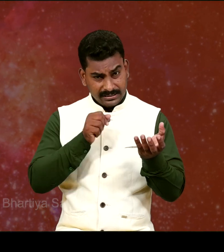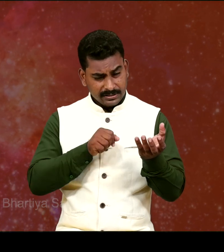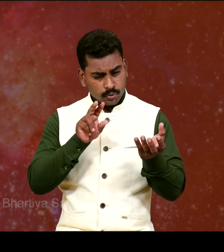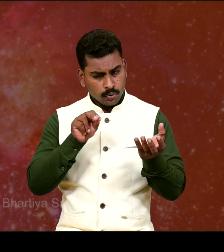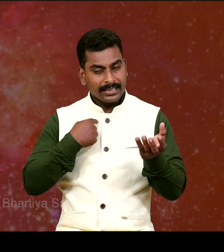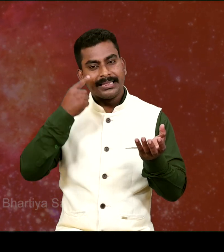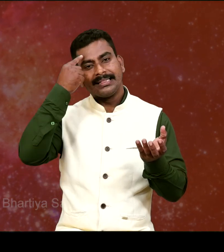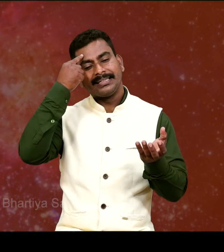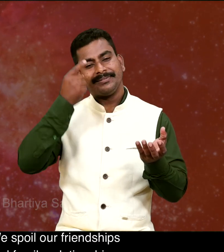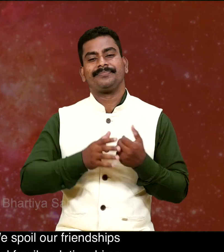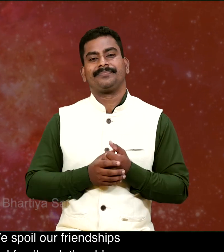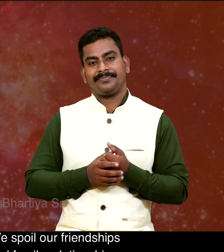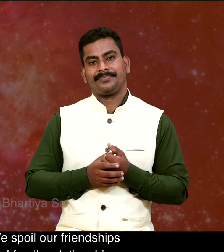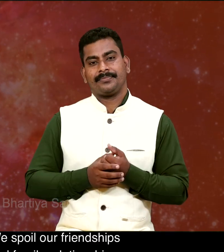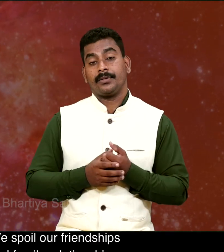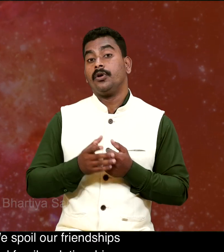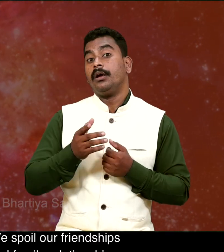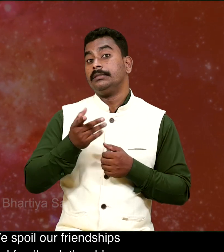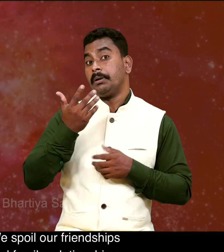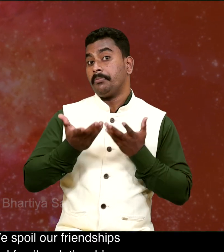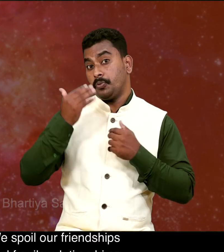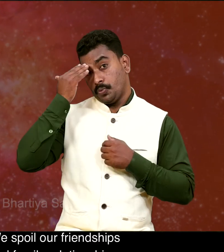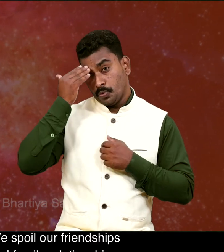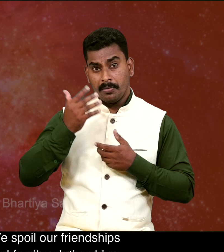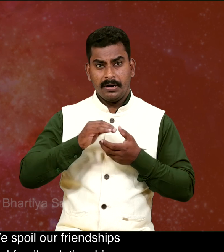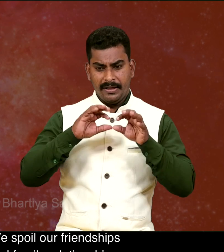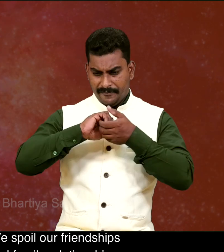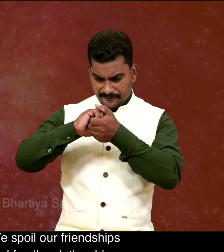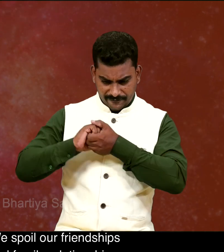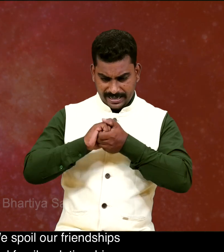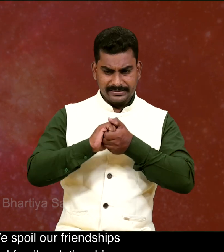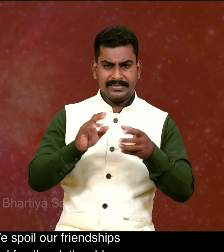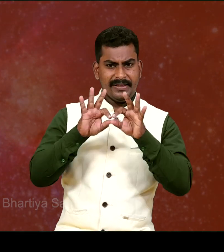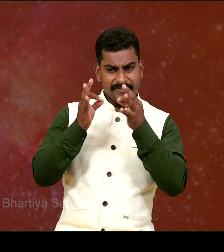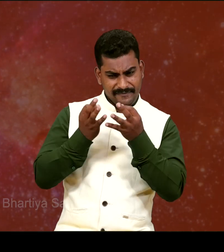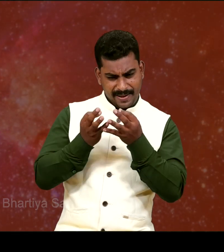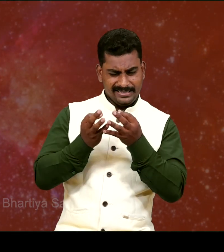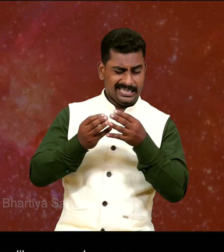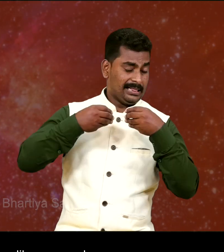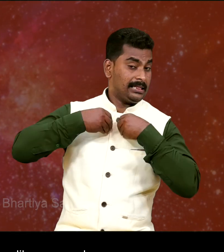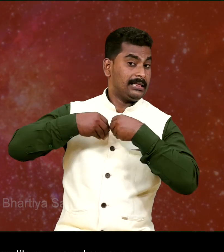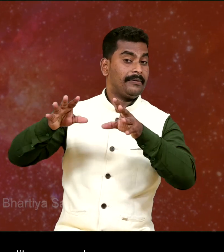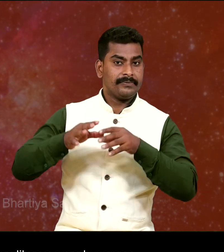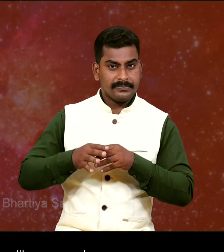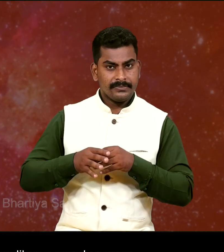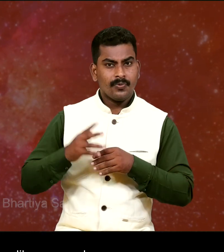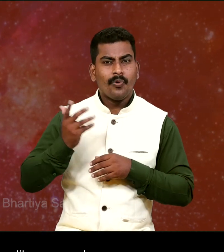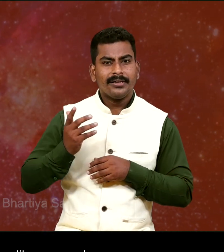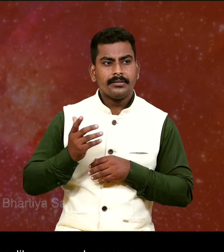We spoil our friendships and family relationships. No one likes a greedy person.